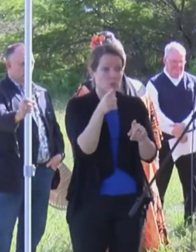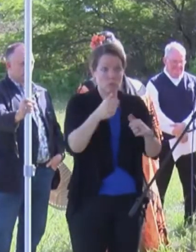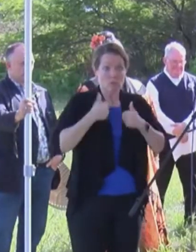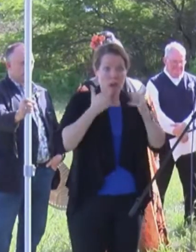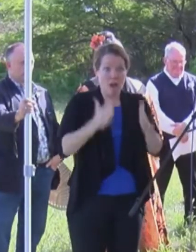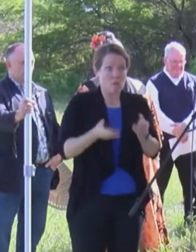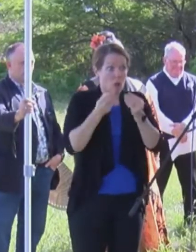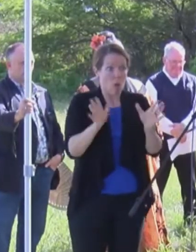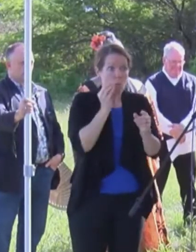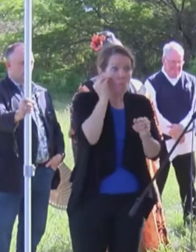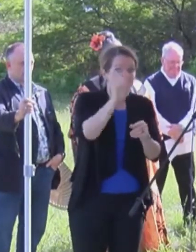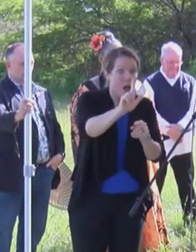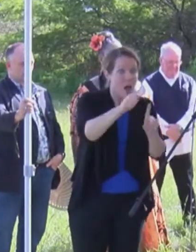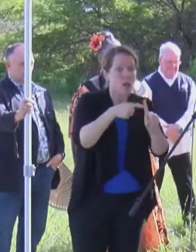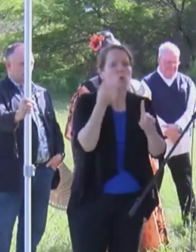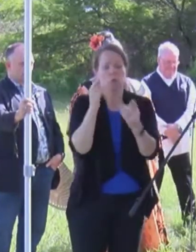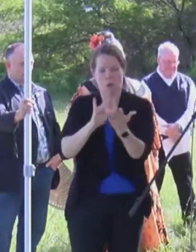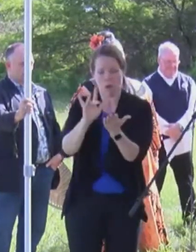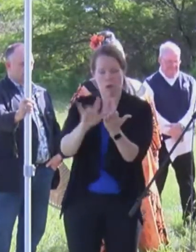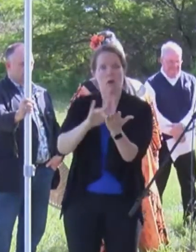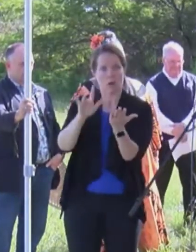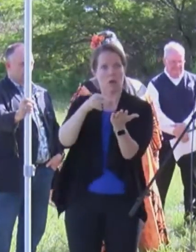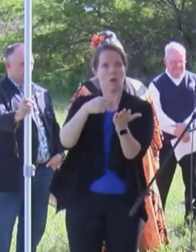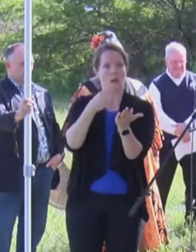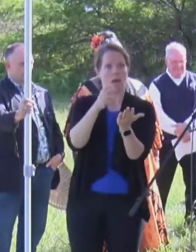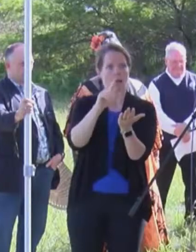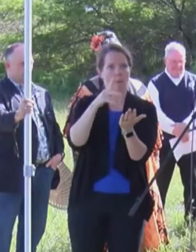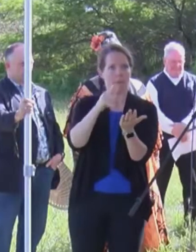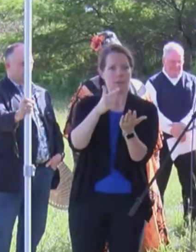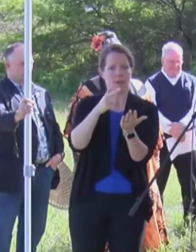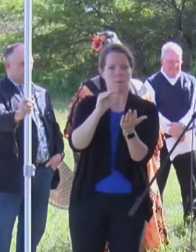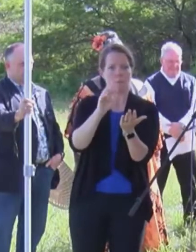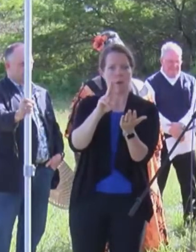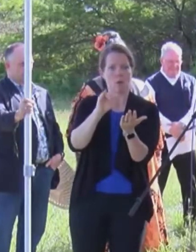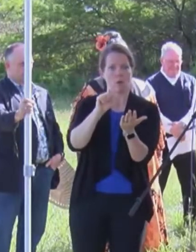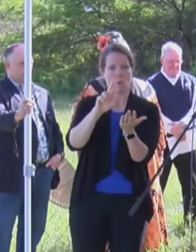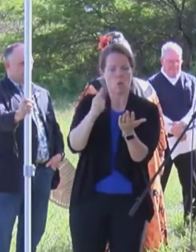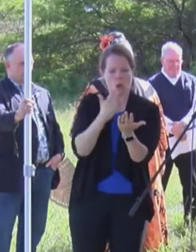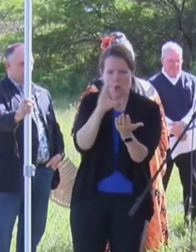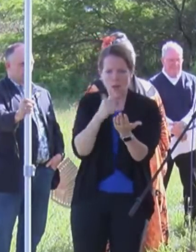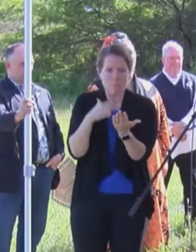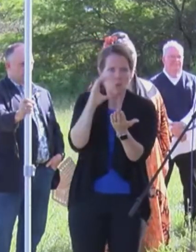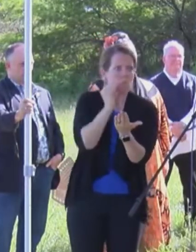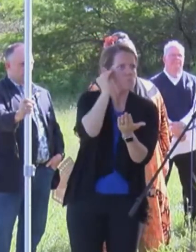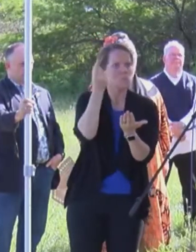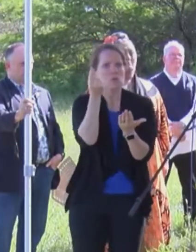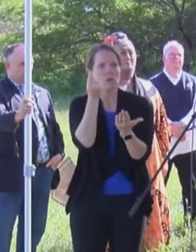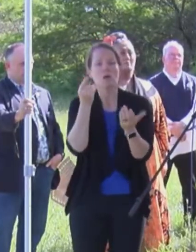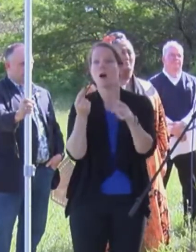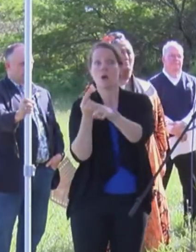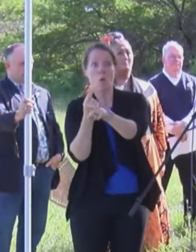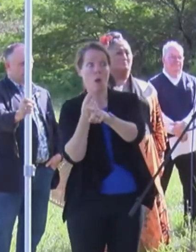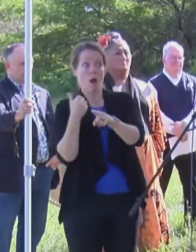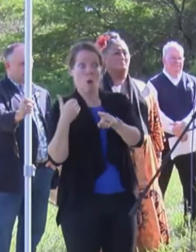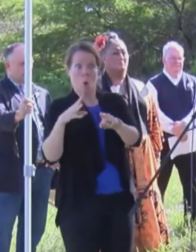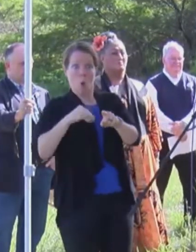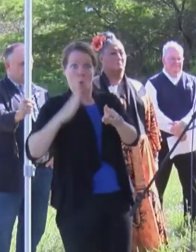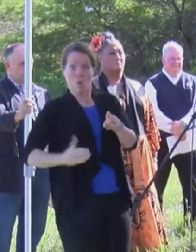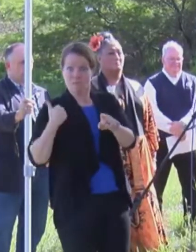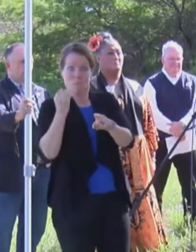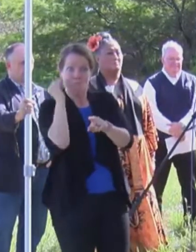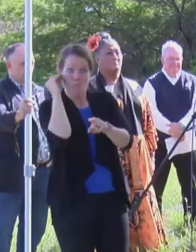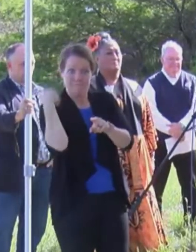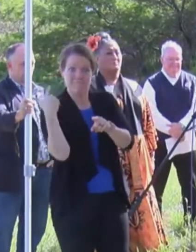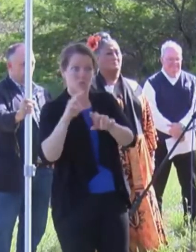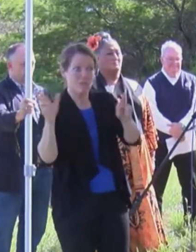to helpingmaui.org. If you're a landlord and you want to kokua, support these families, go to helpingmaui.org. It's a centralized site for both